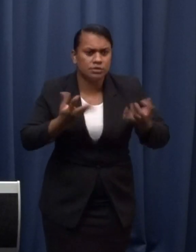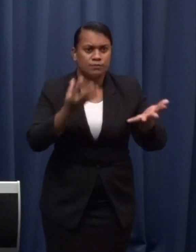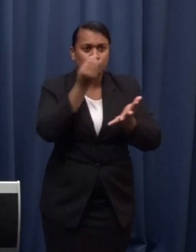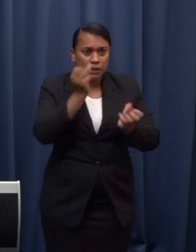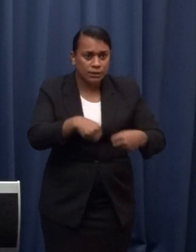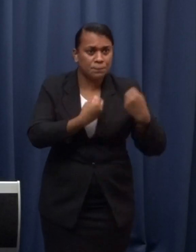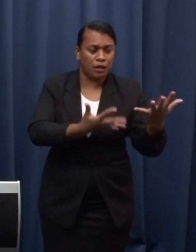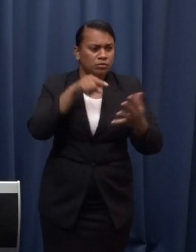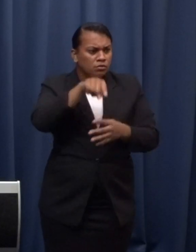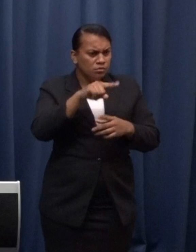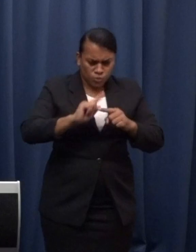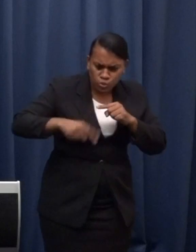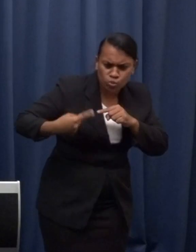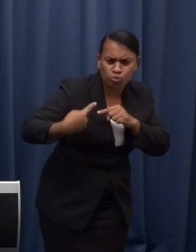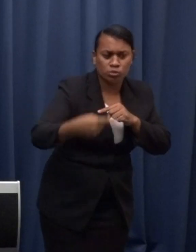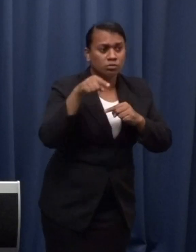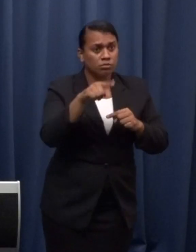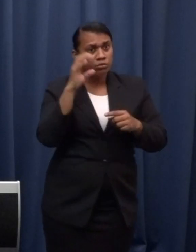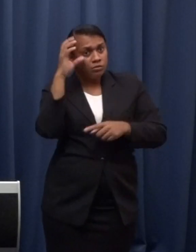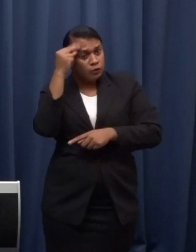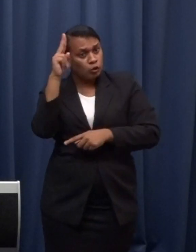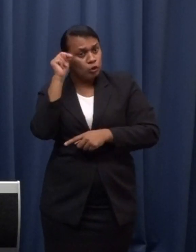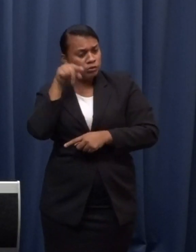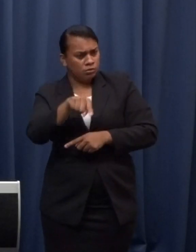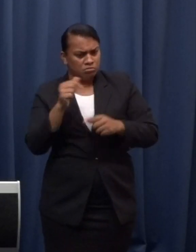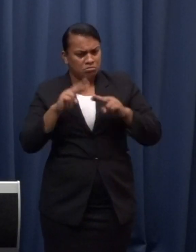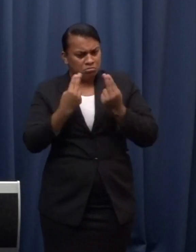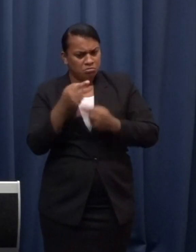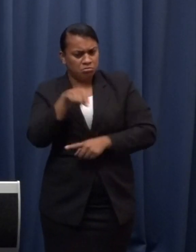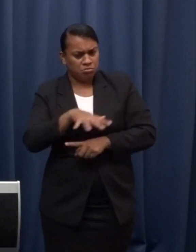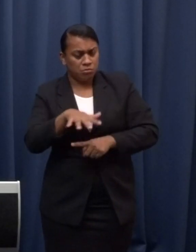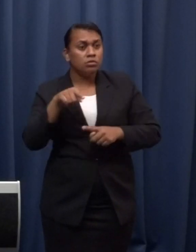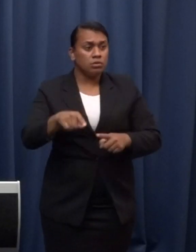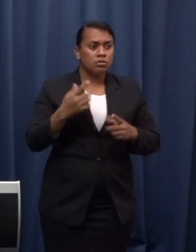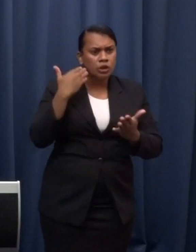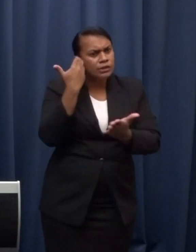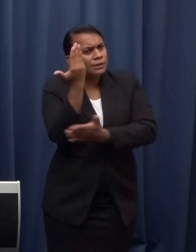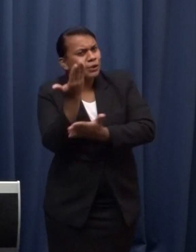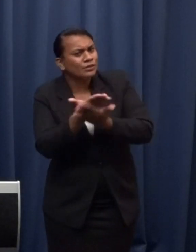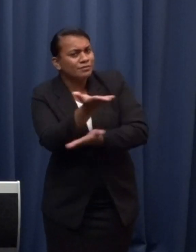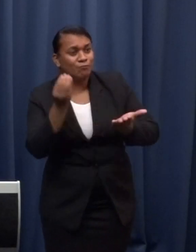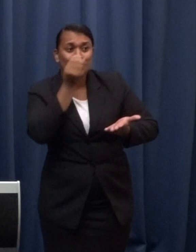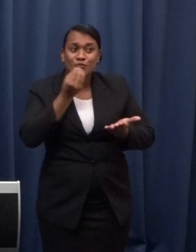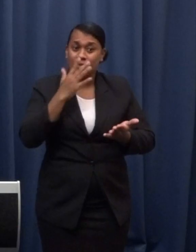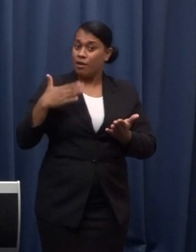the goods Fijian families count on. I want to make another important